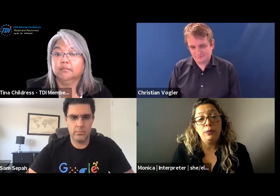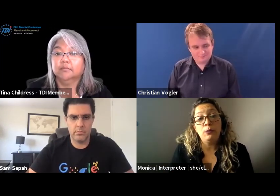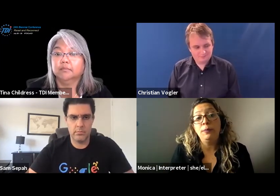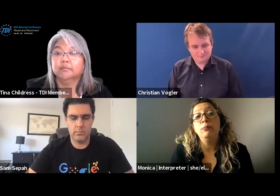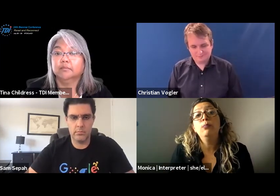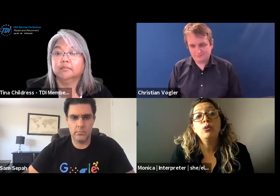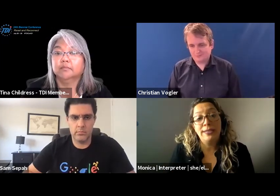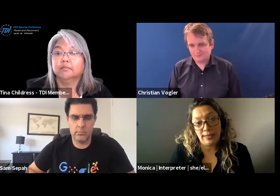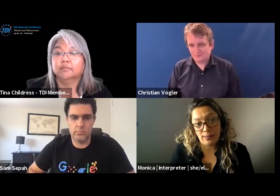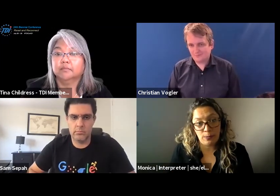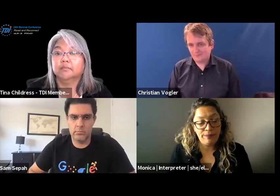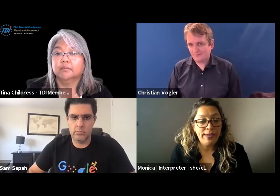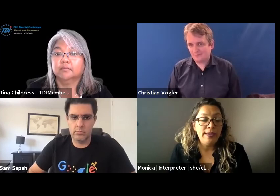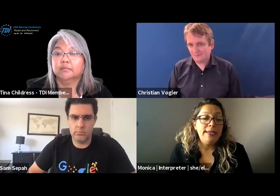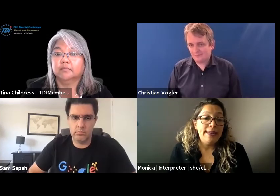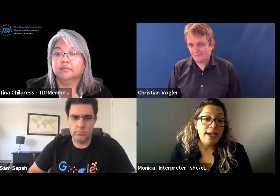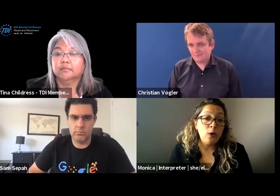would be most accessible. Now,